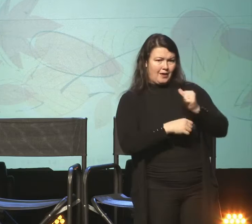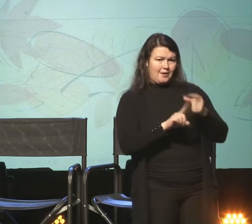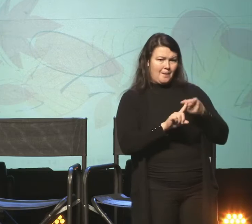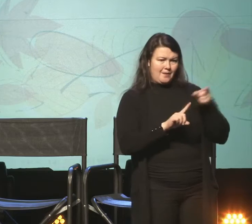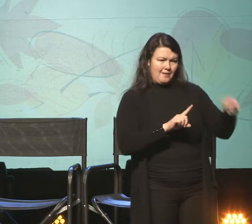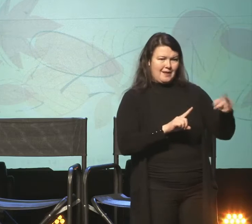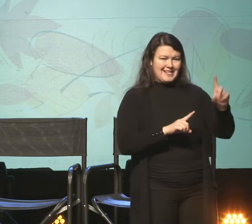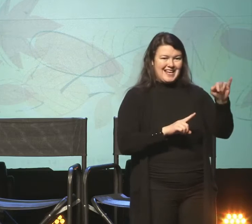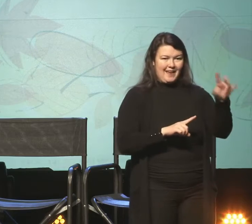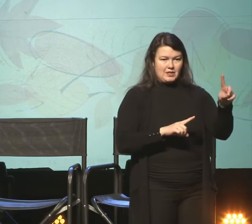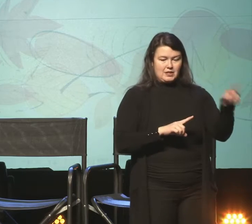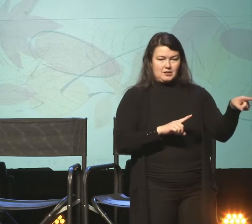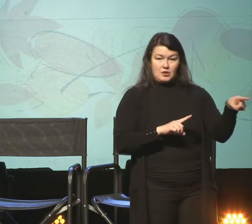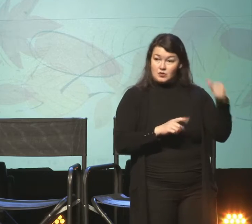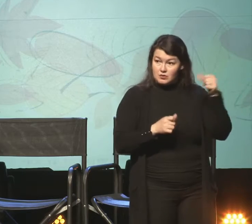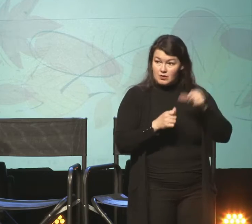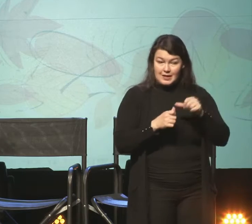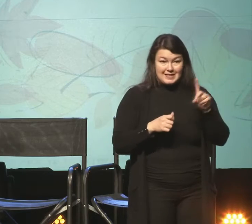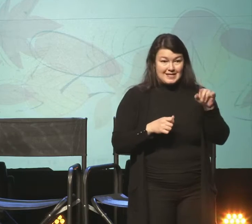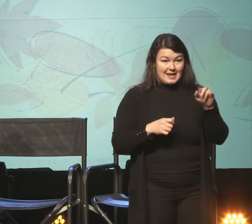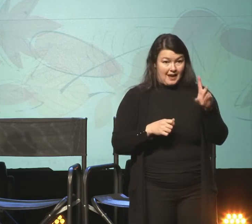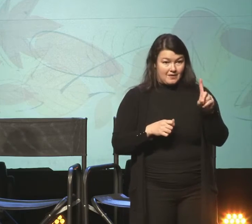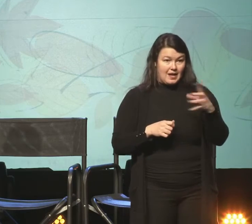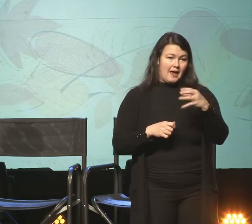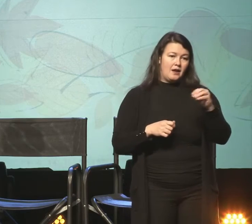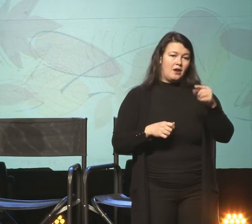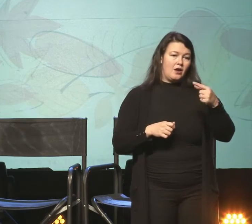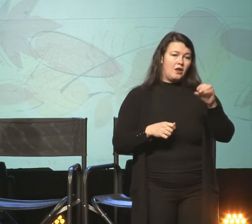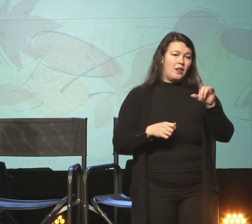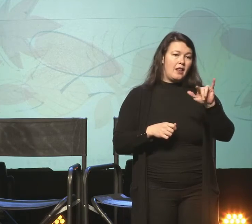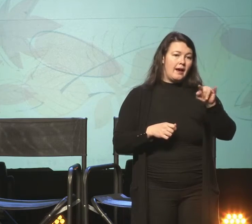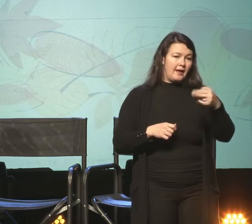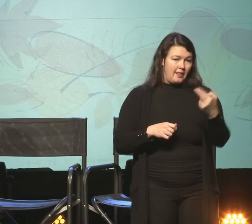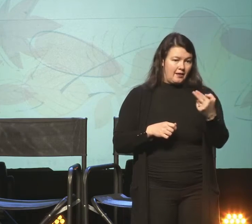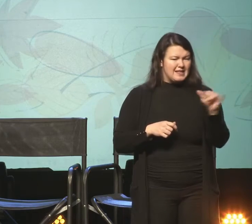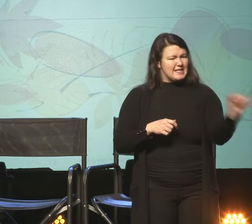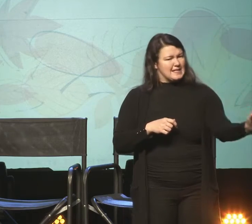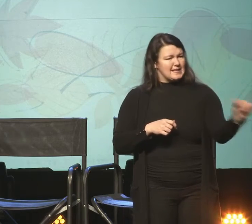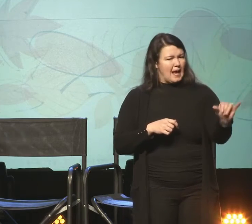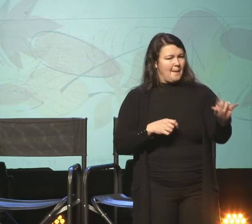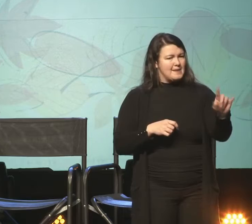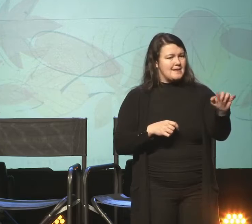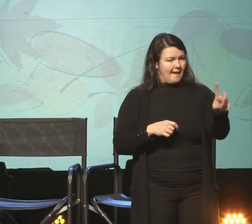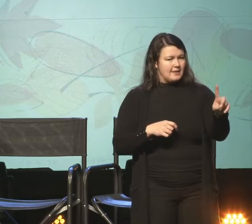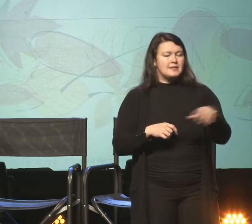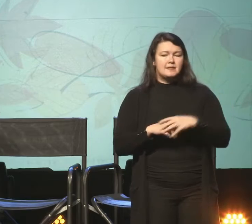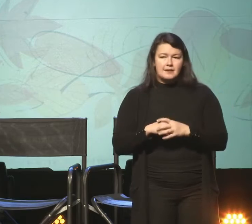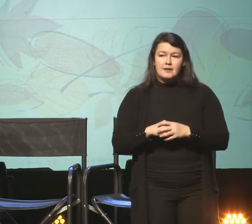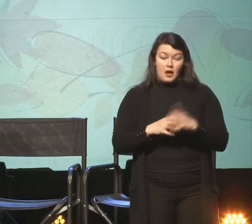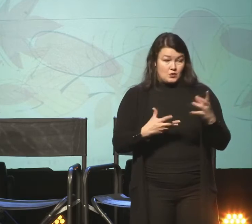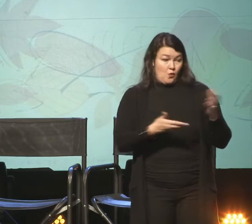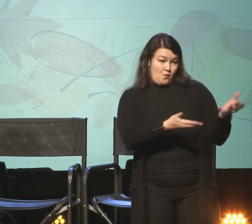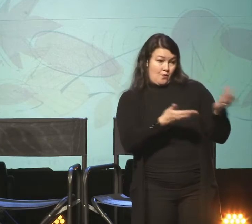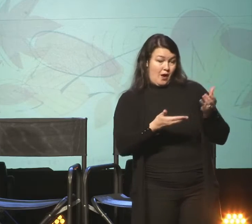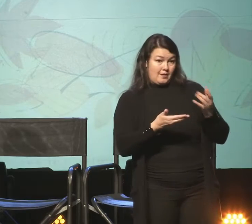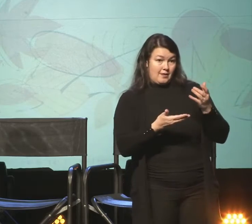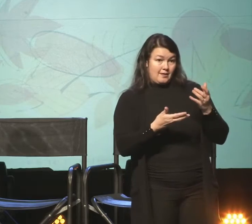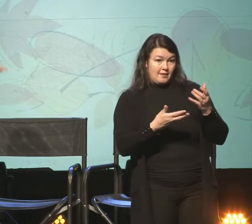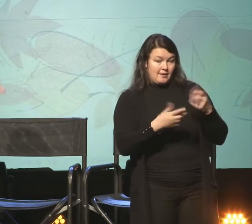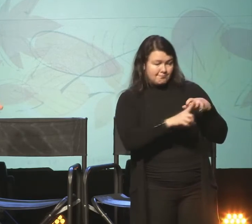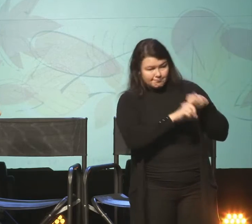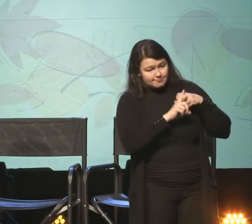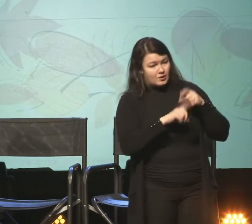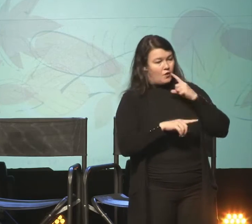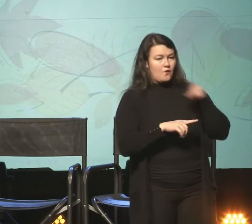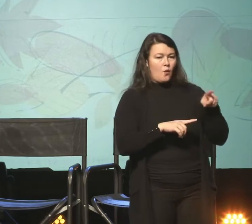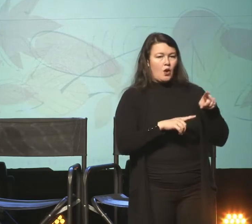David, who he had brought in. If you've ever heard of the story of David and Goliath, this was the same David. And David was brought in to kind of soothe and be a